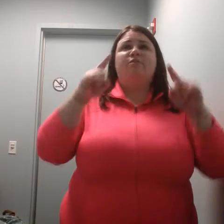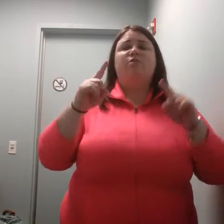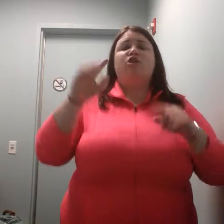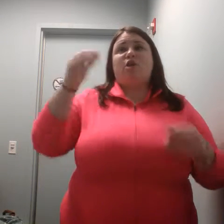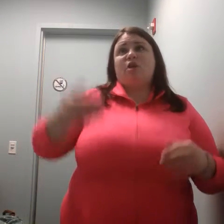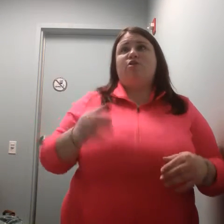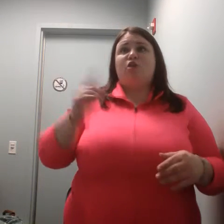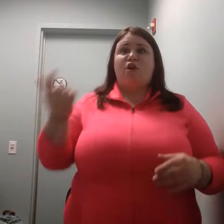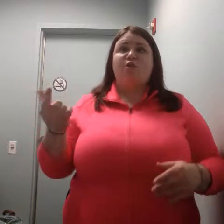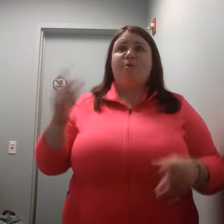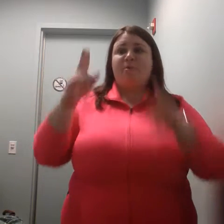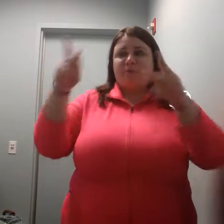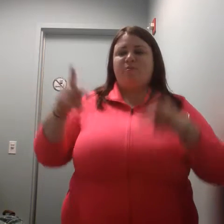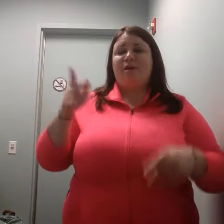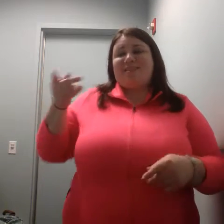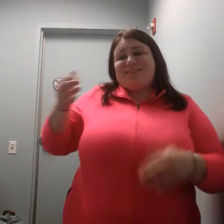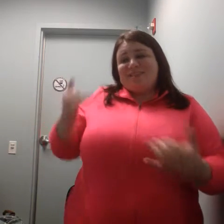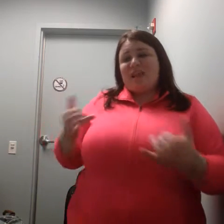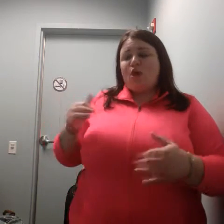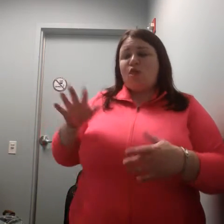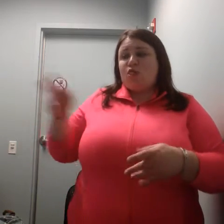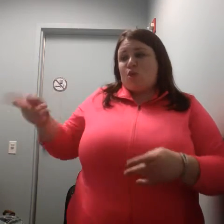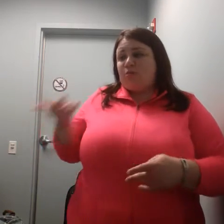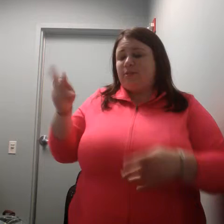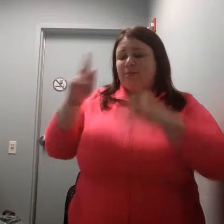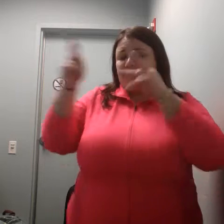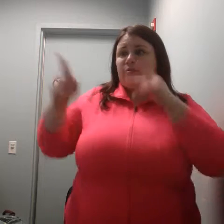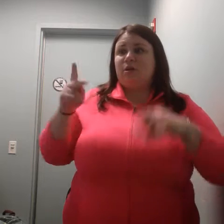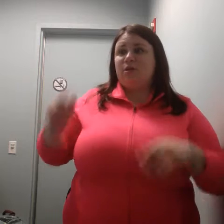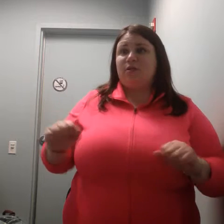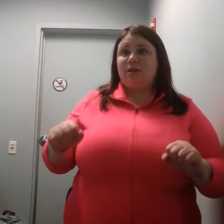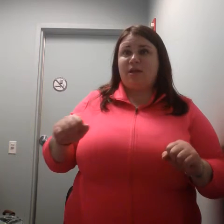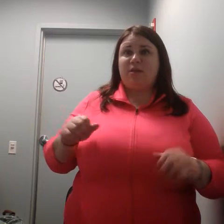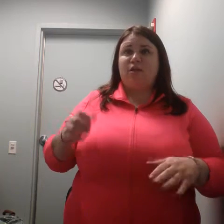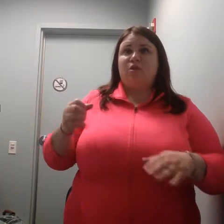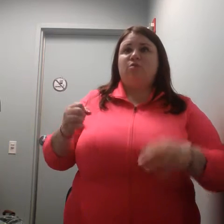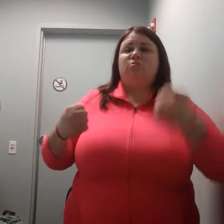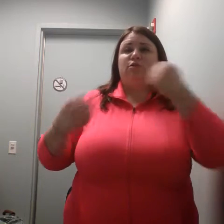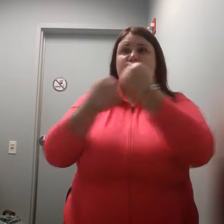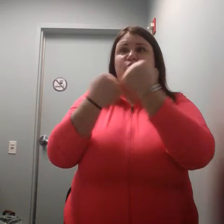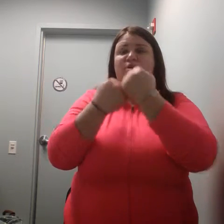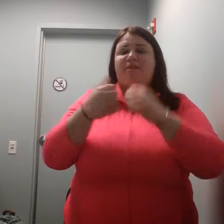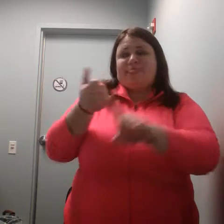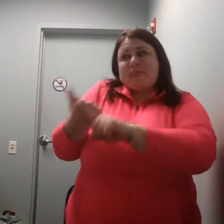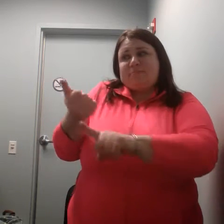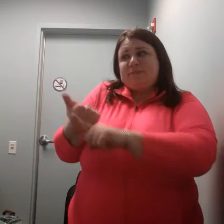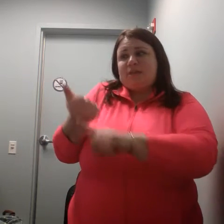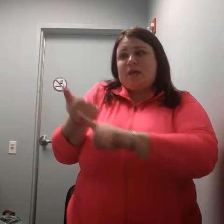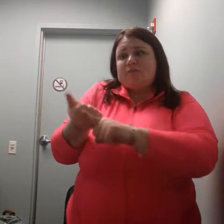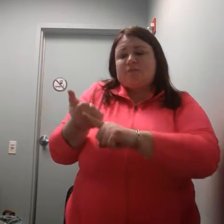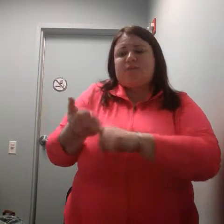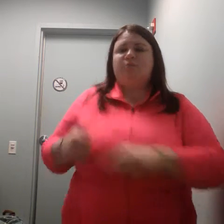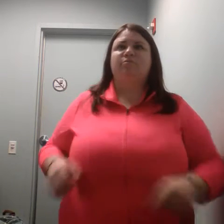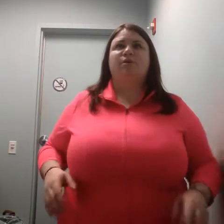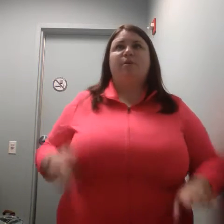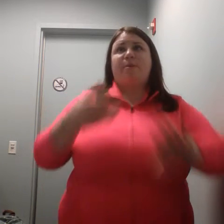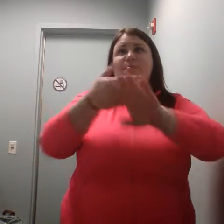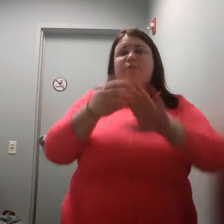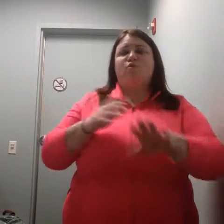means to support themselves. This is a very common thing to happen in a capitalist country. Now, before we get into any little specific notes,